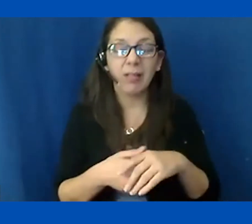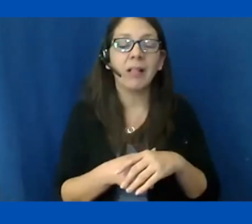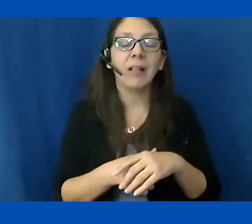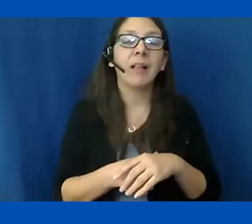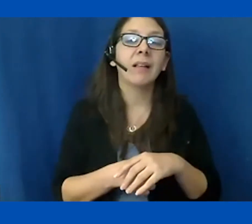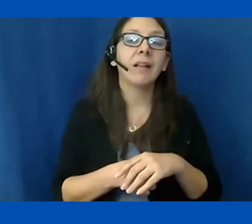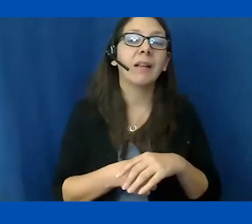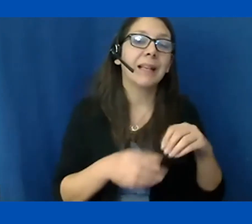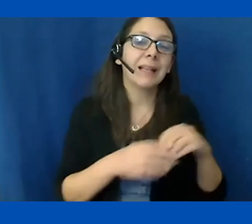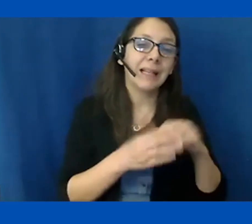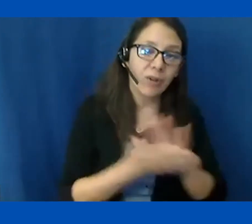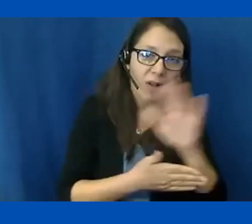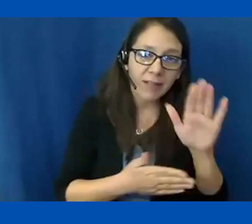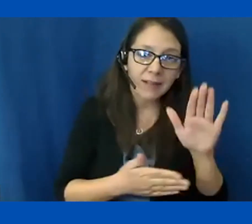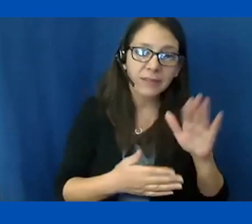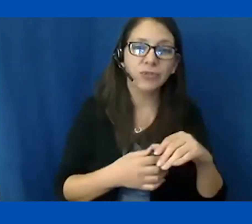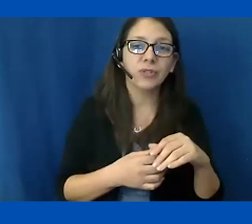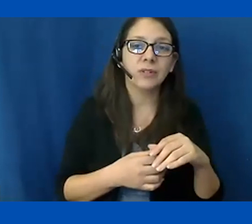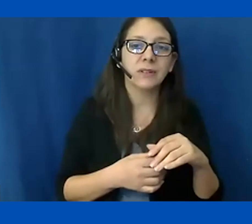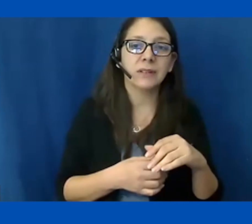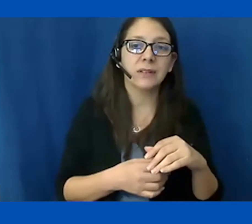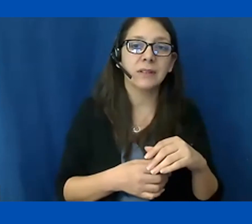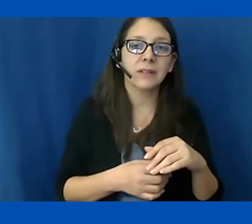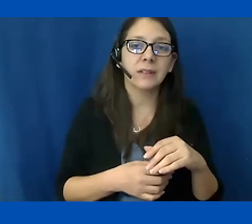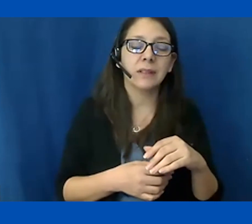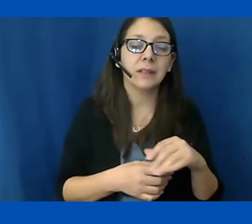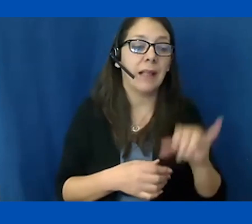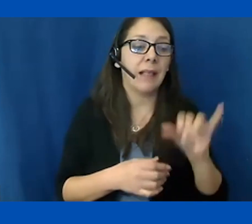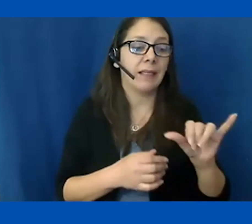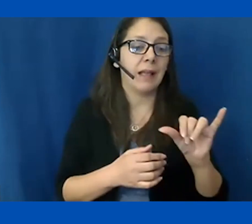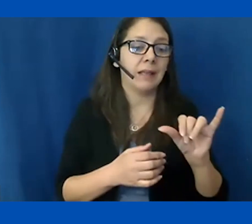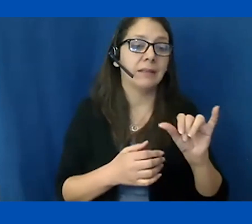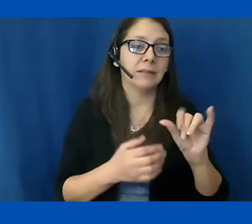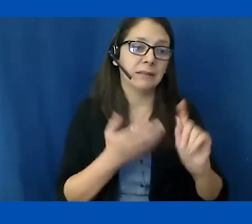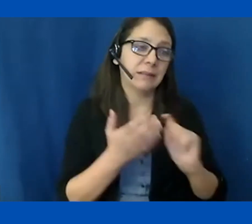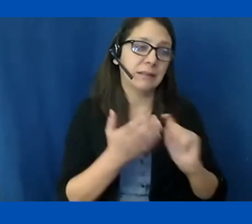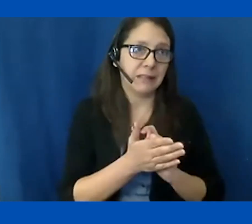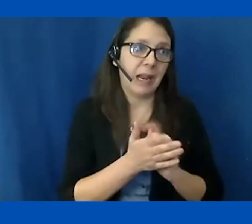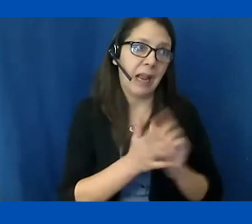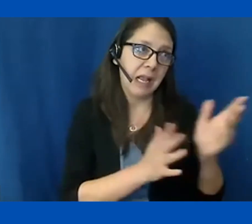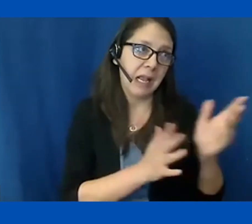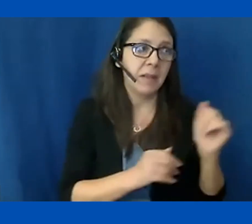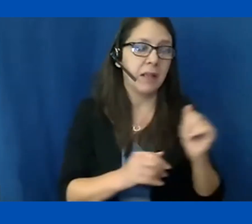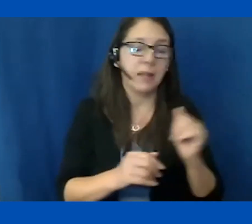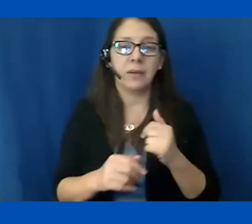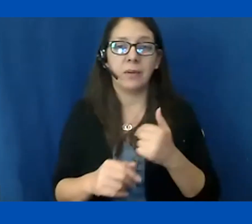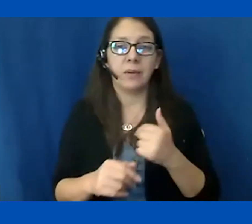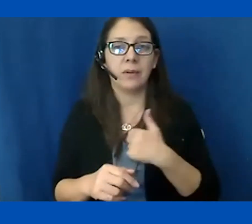in college, and at that time, so I really haven't had to,